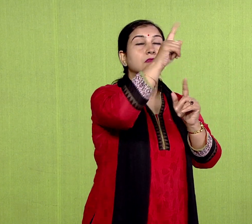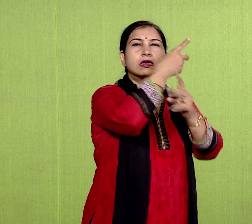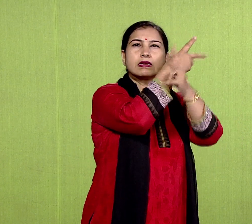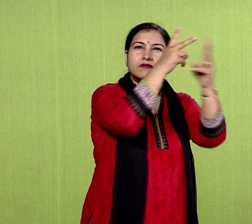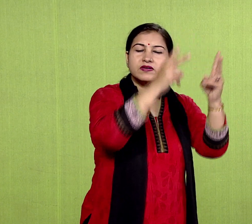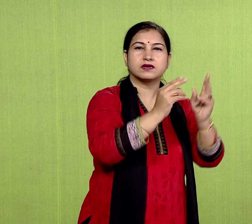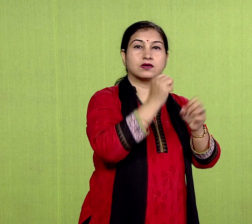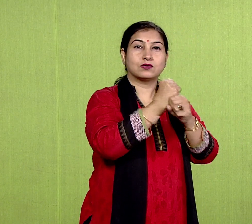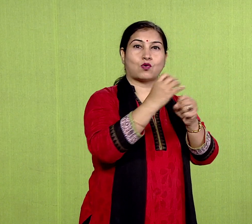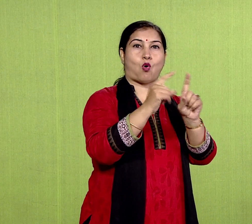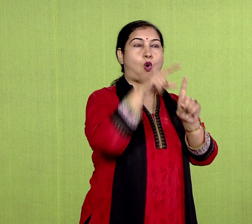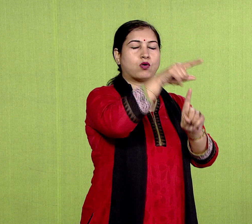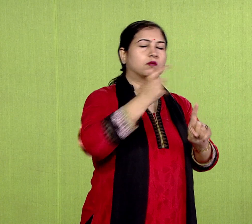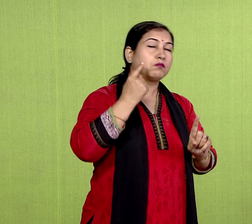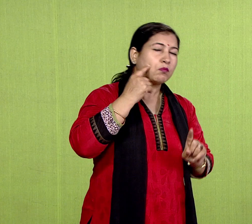most important god.